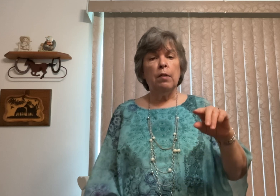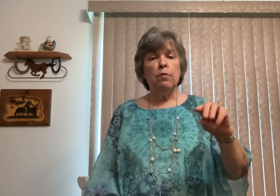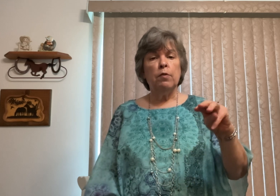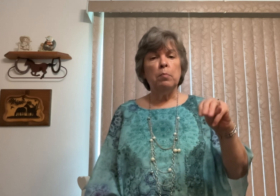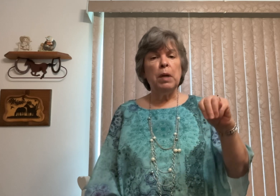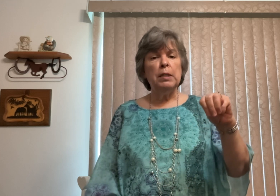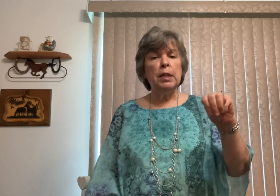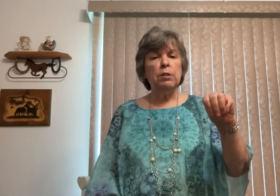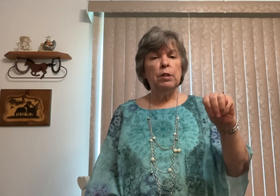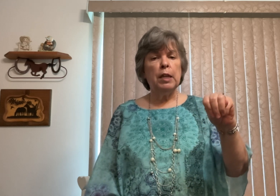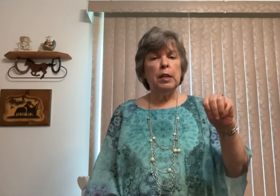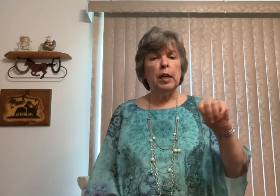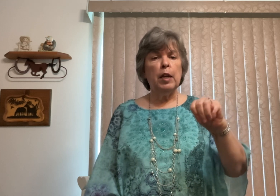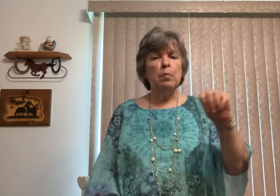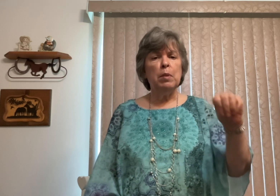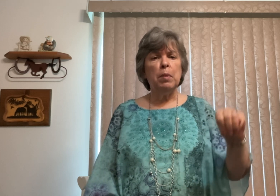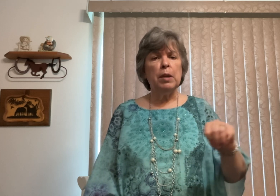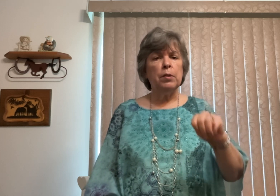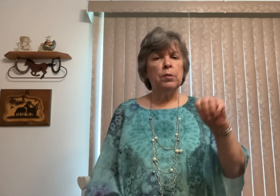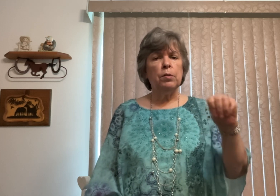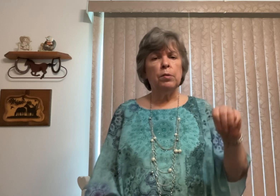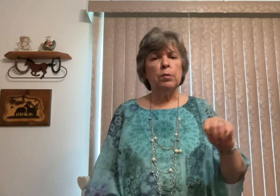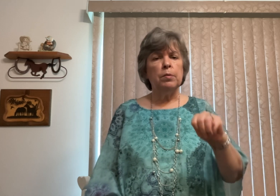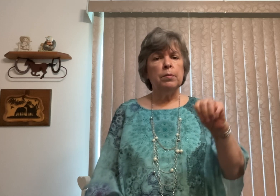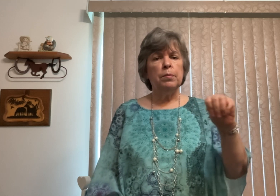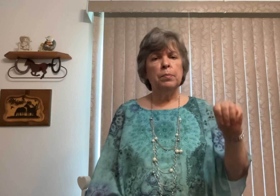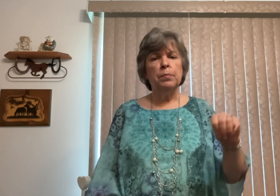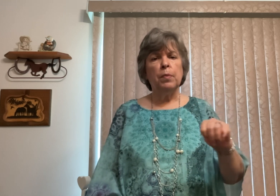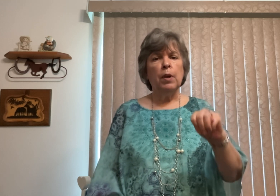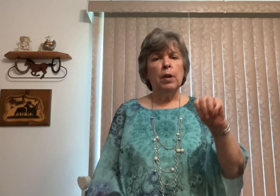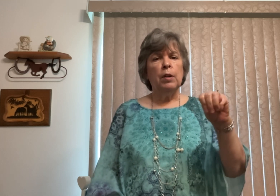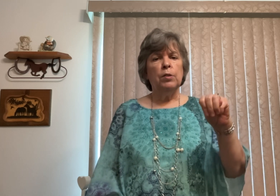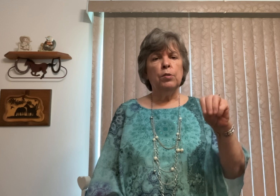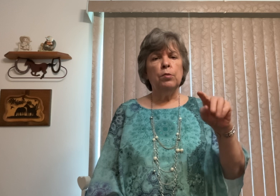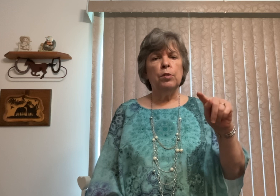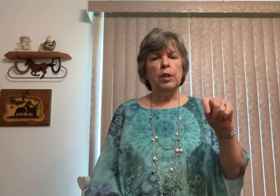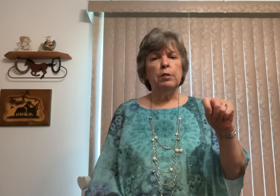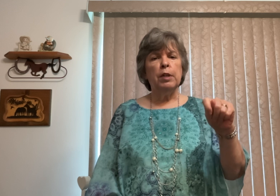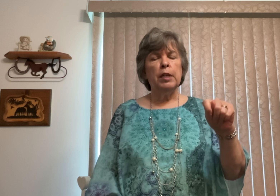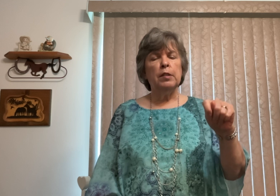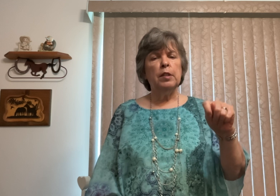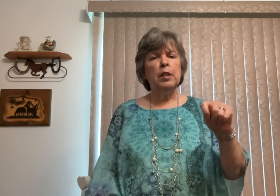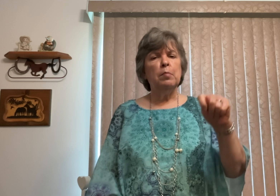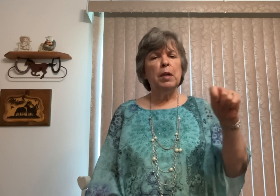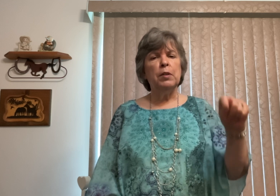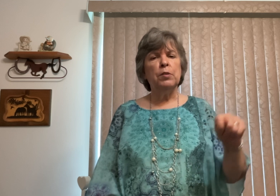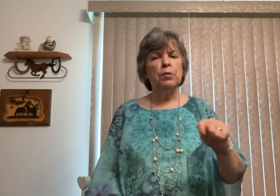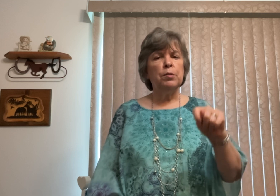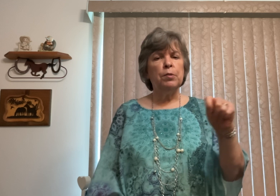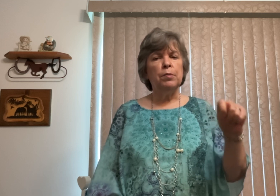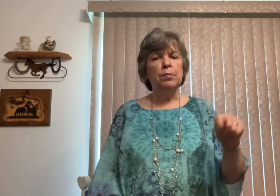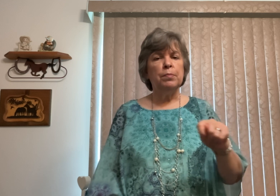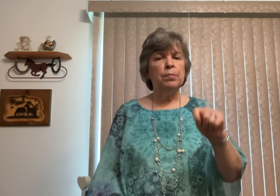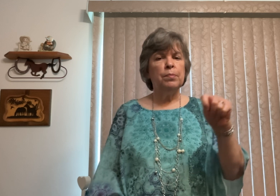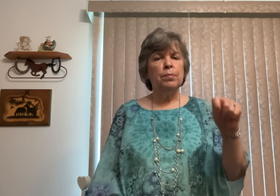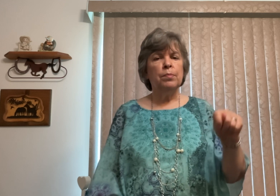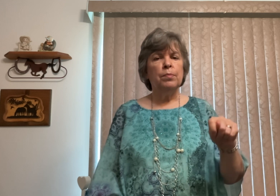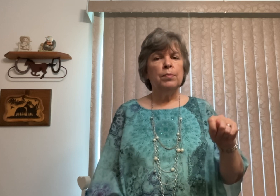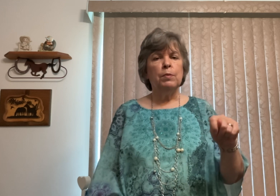for Monday, you take an M and make a circle. Tuesday, you take a T and make a circle.